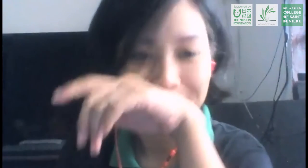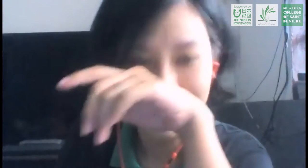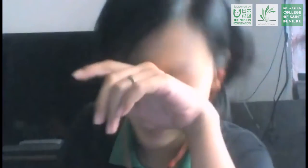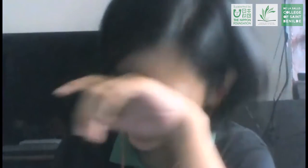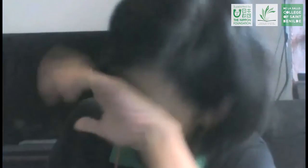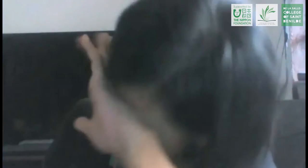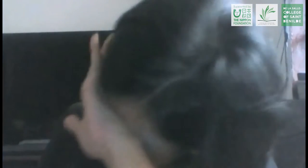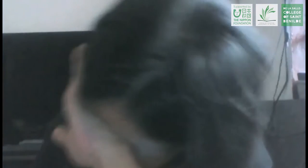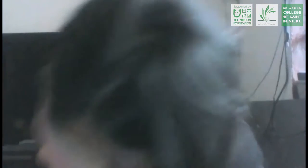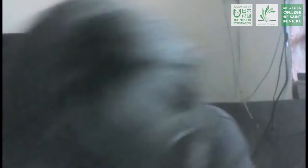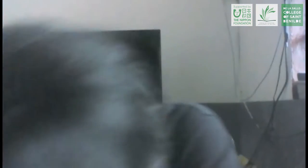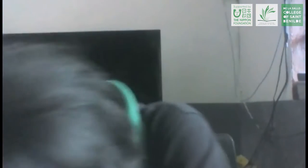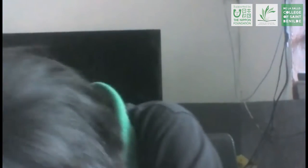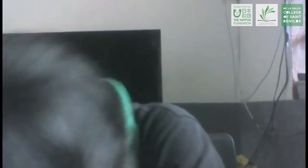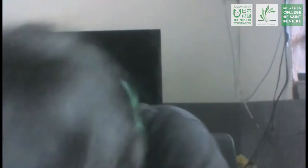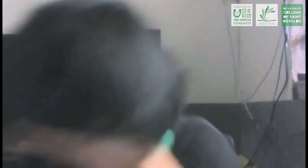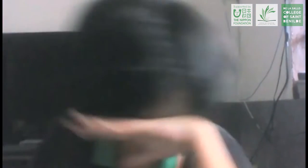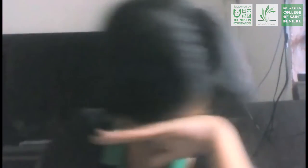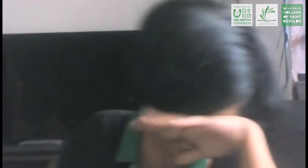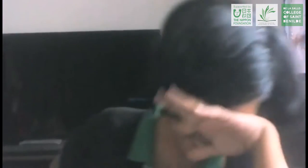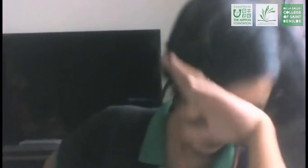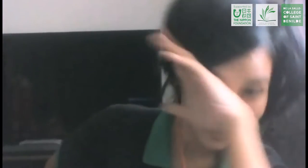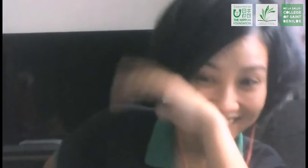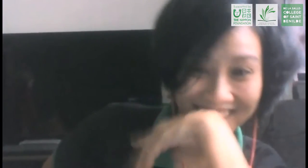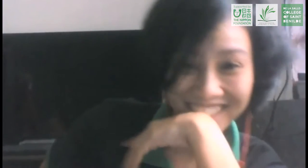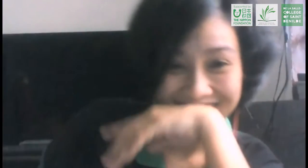sorry, my window is freezing. So